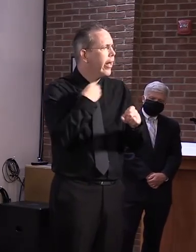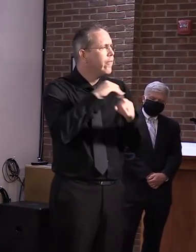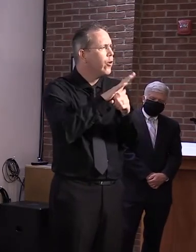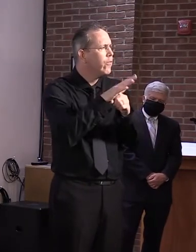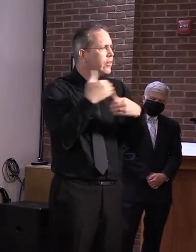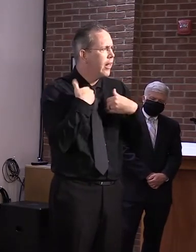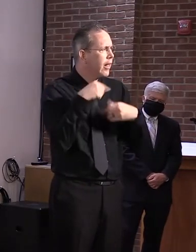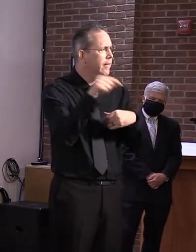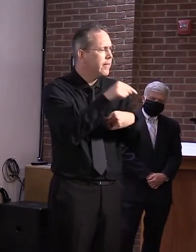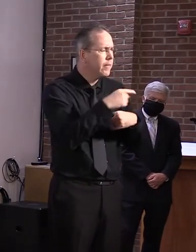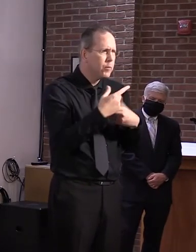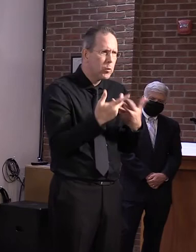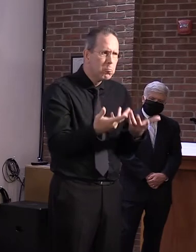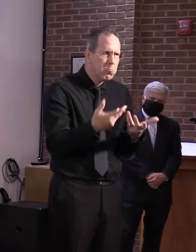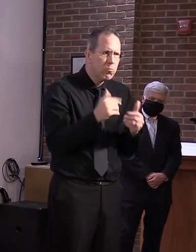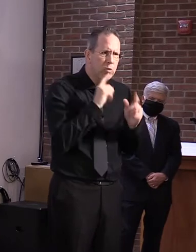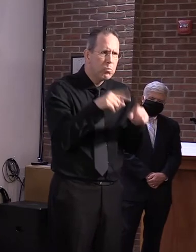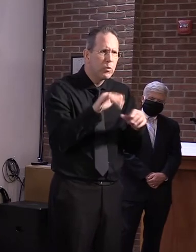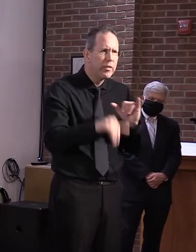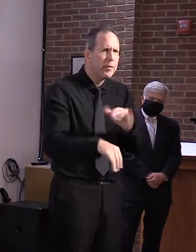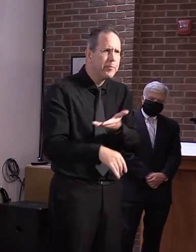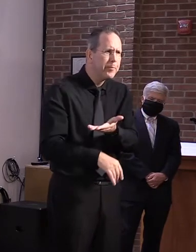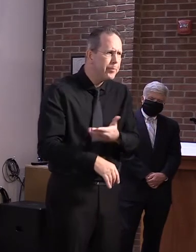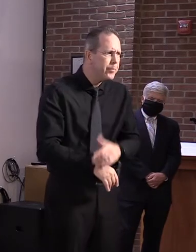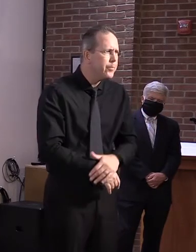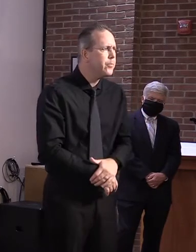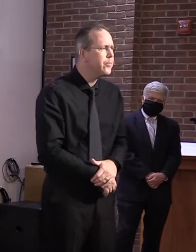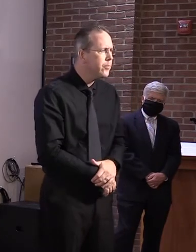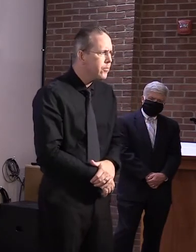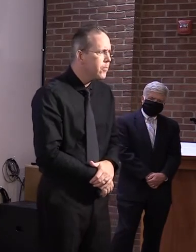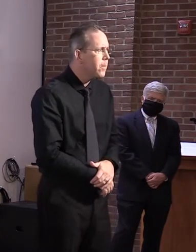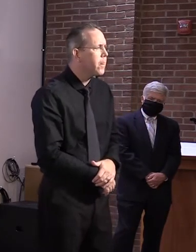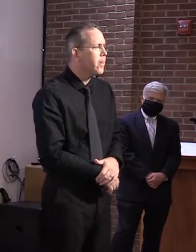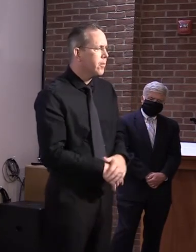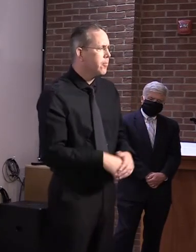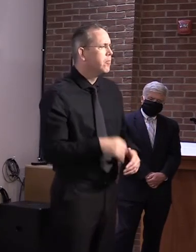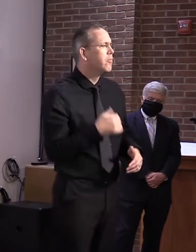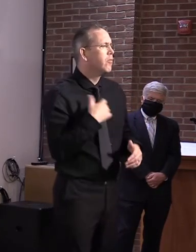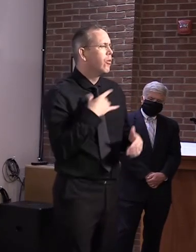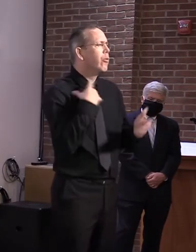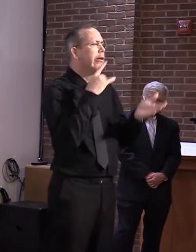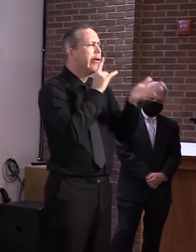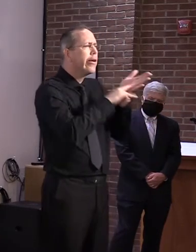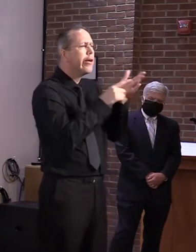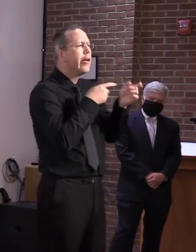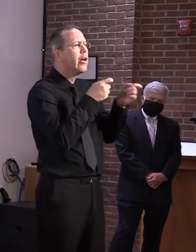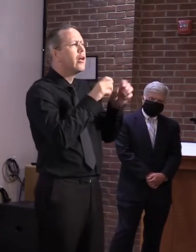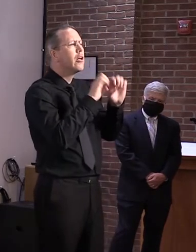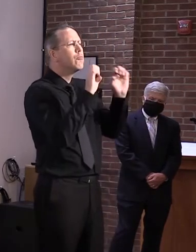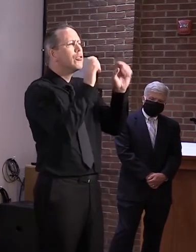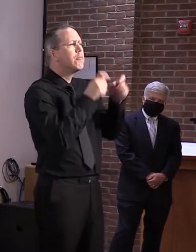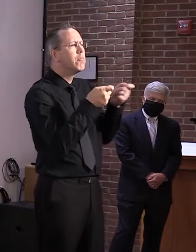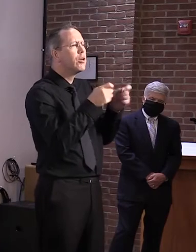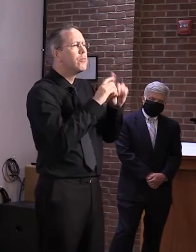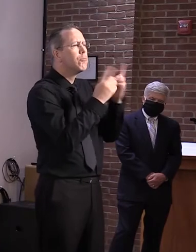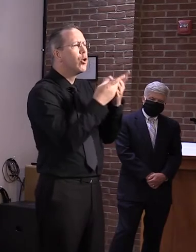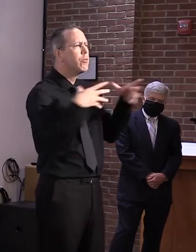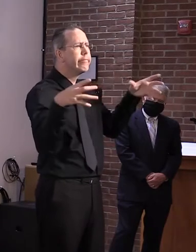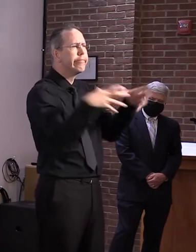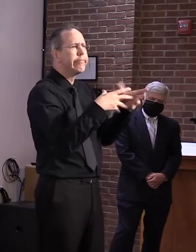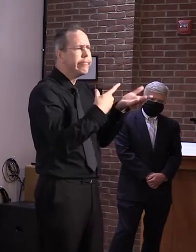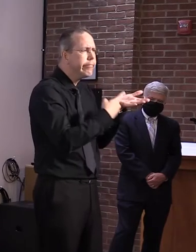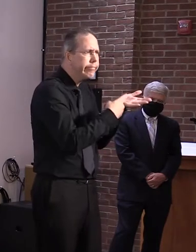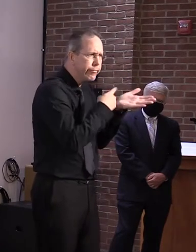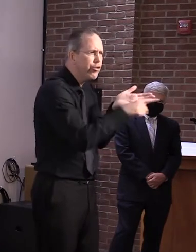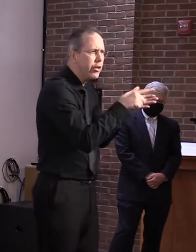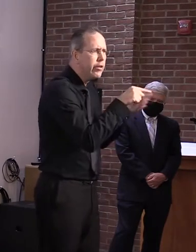Mike. We checked with emergency management and through the VIC, and we've not received any report. So your list